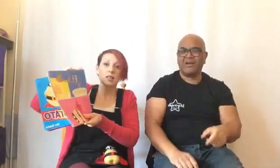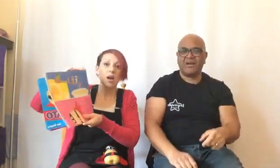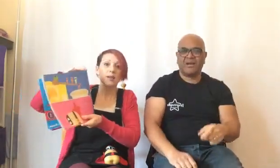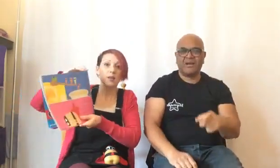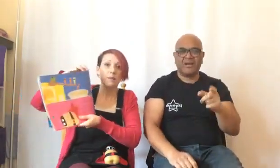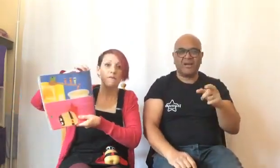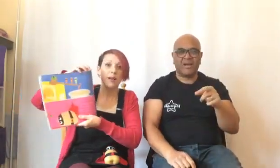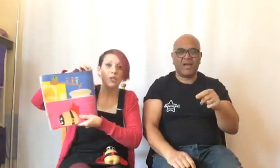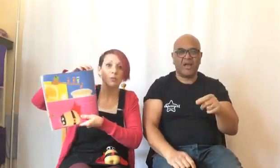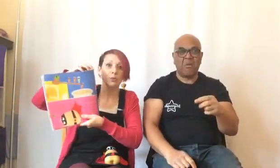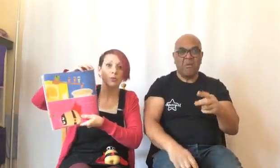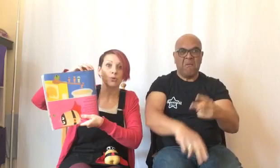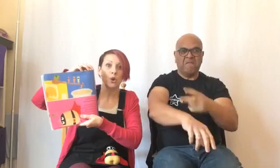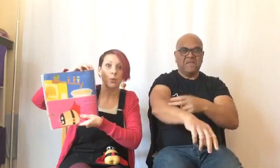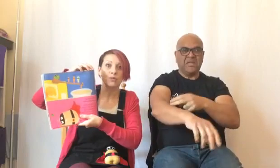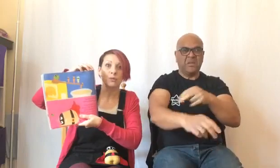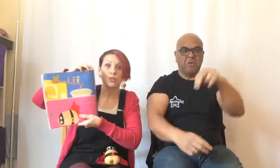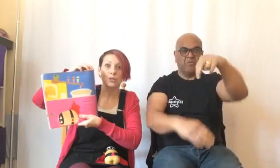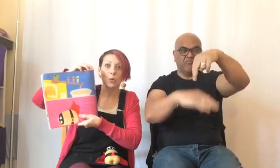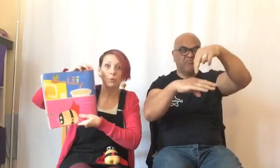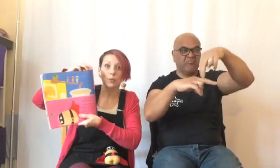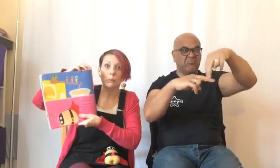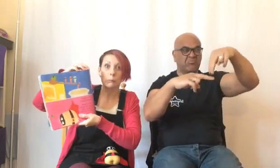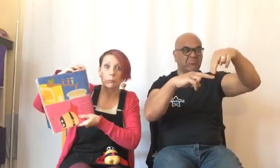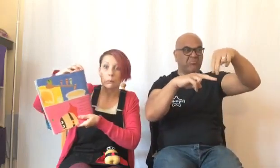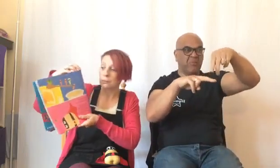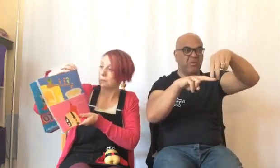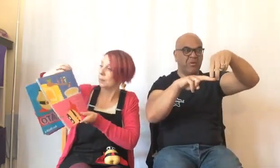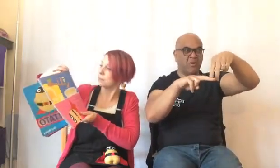He's lined up the vegetables on top of some soup.